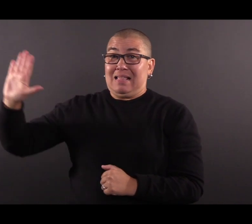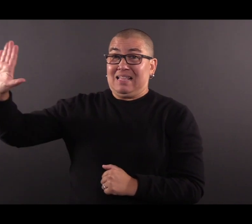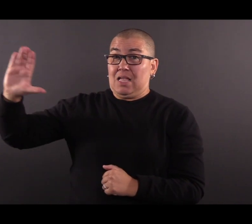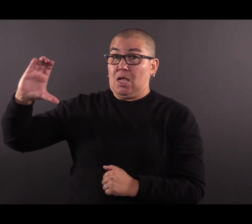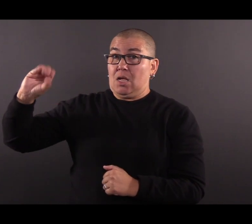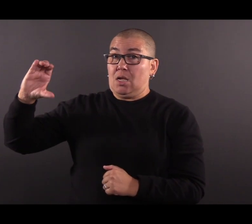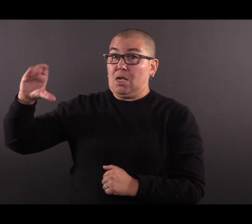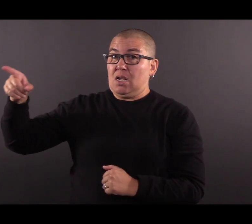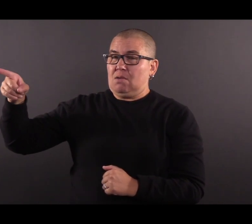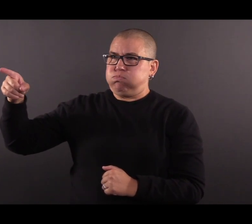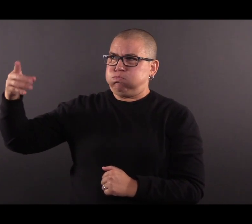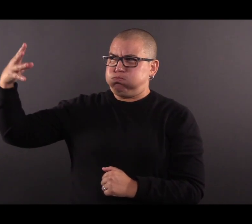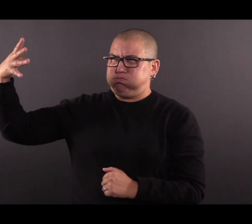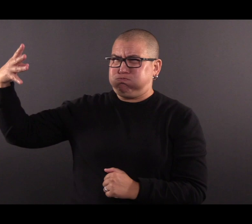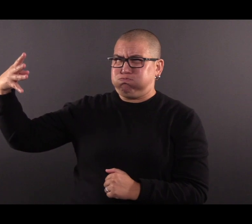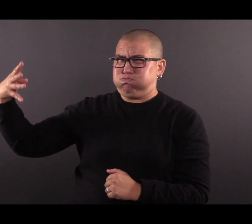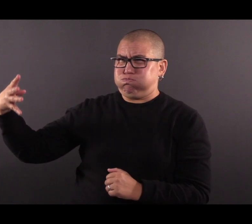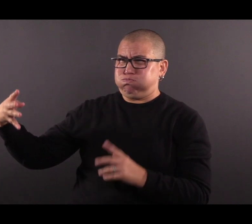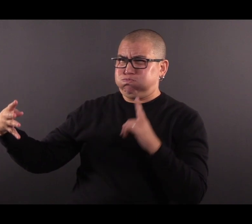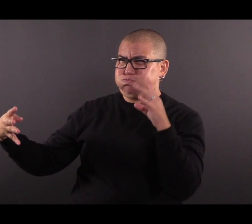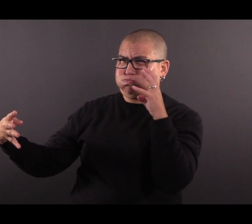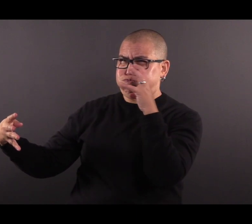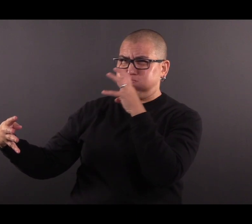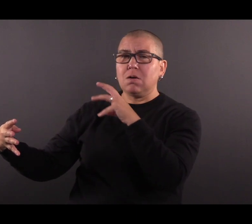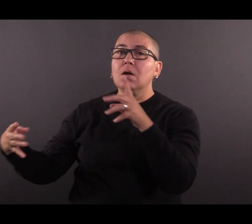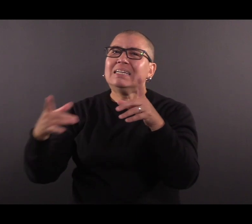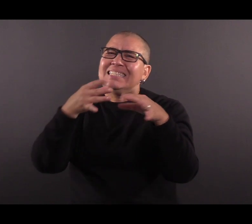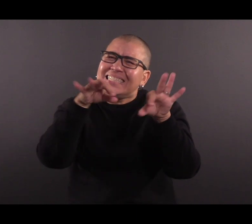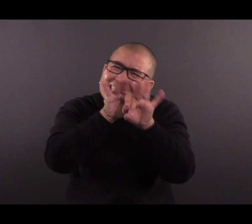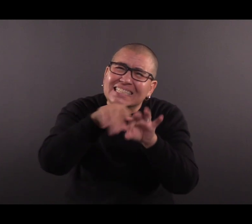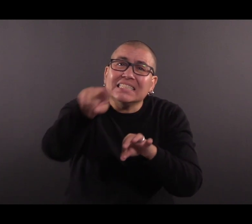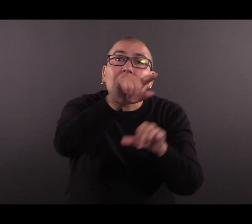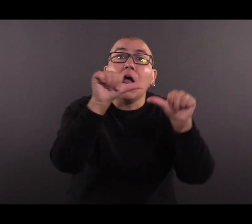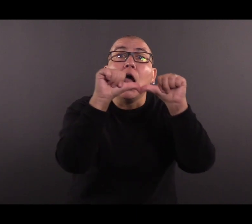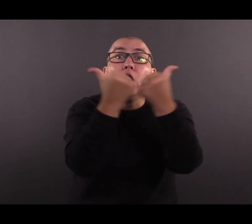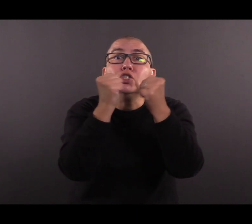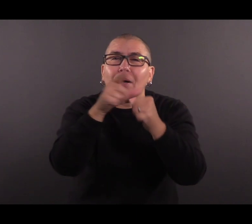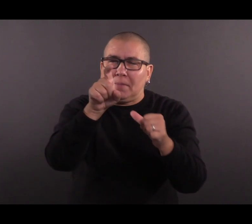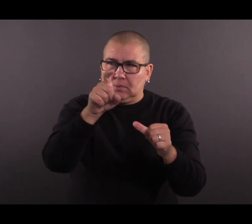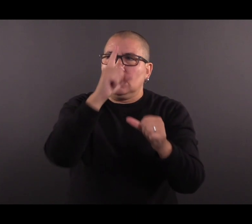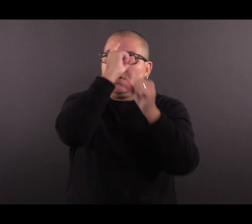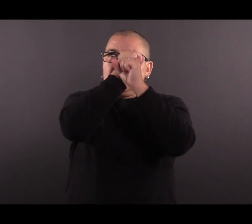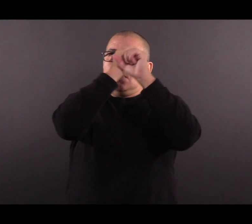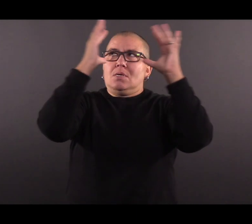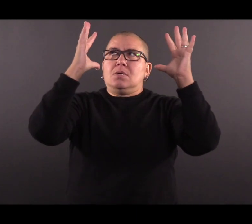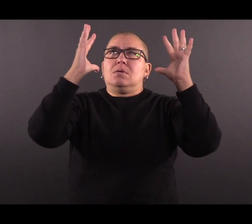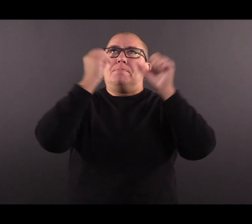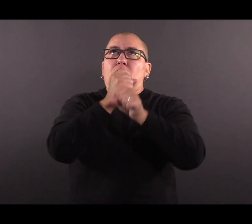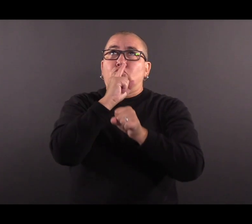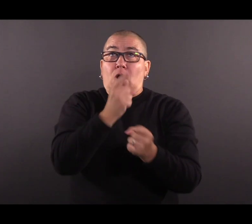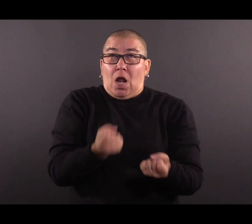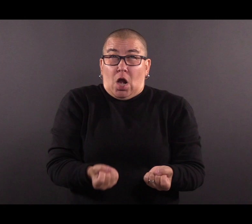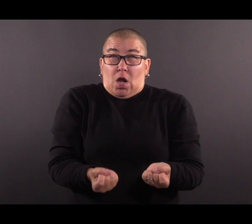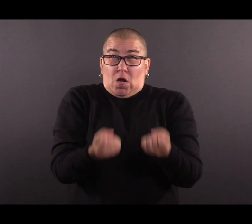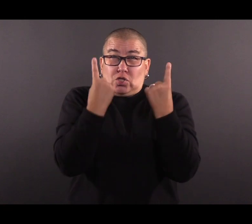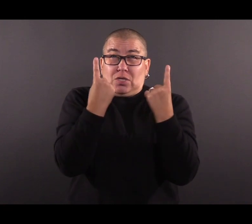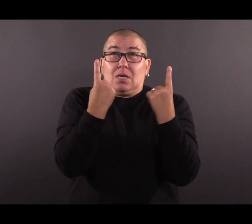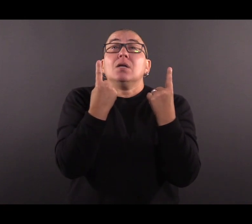many of these requirements are complex, it is important for agency leaders to understand them before applying for